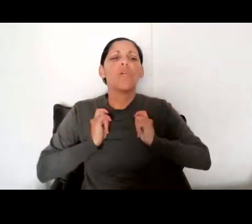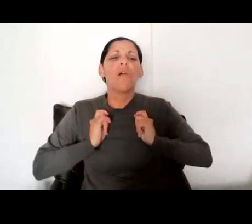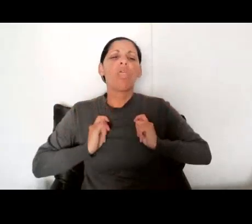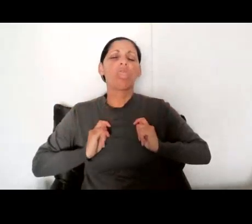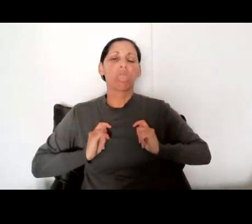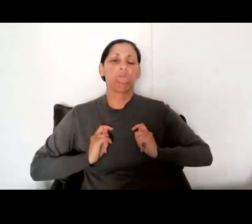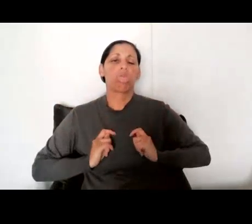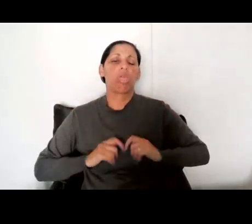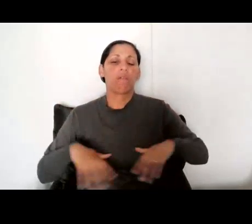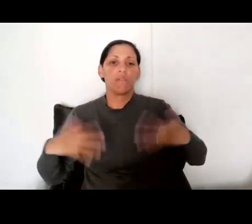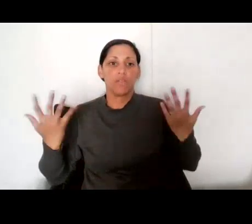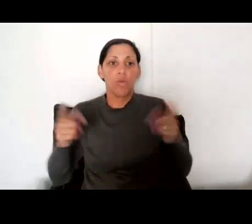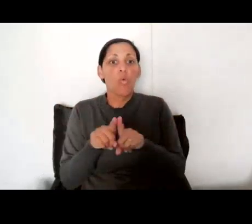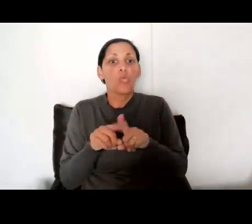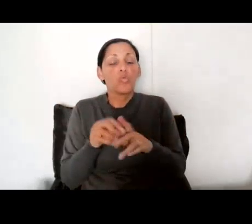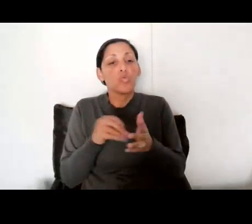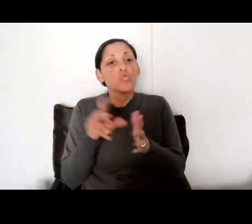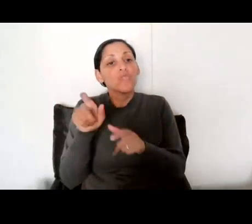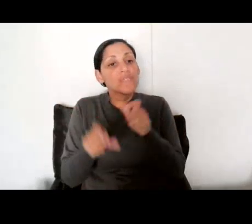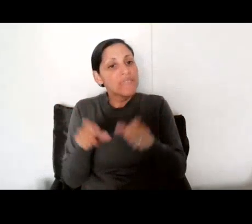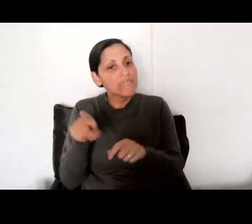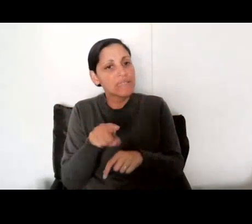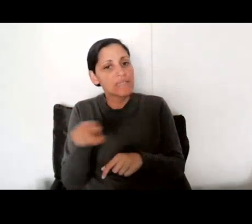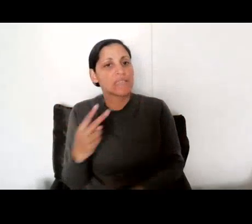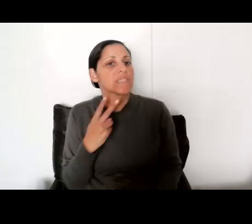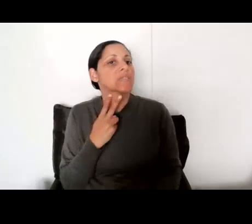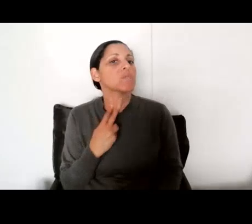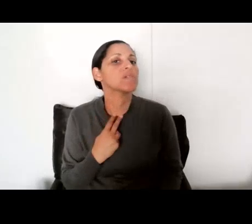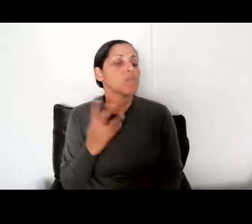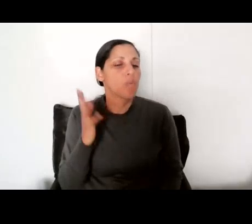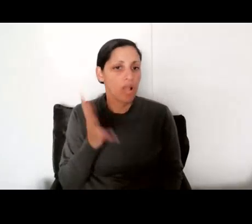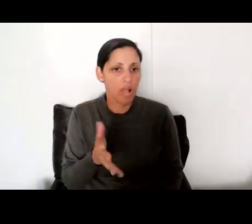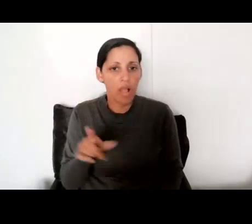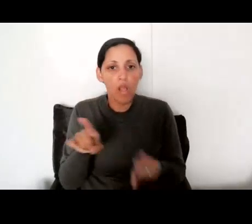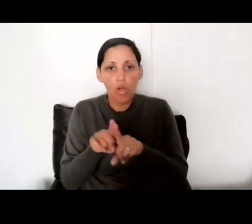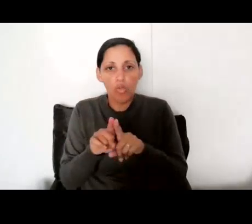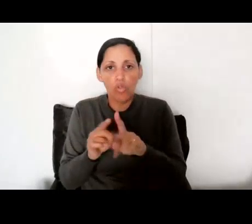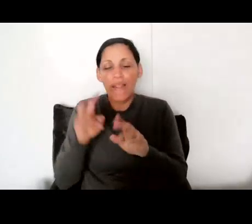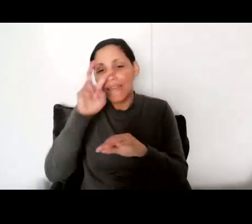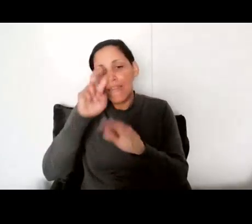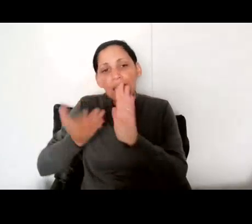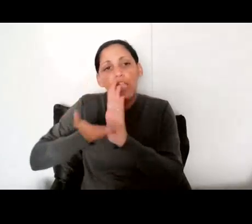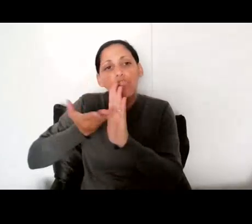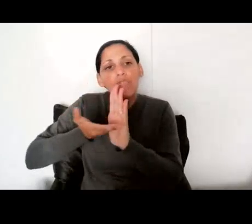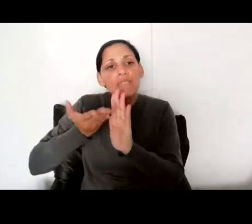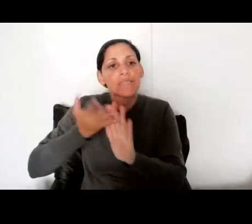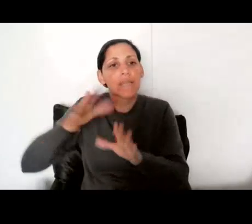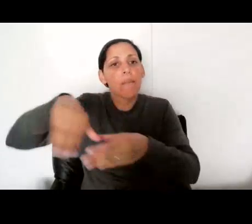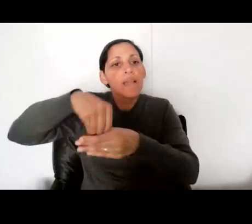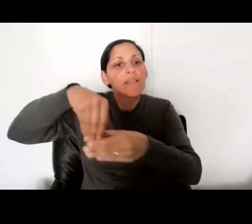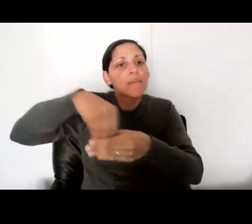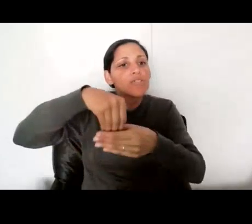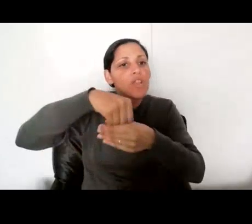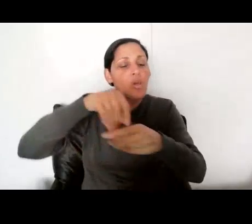You will get so many disappointments. Are we increasing participation and how the learners are